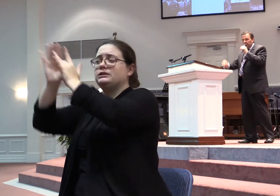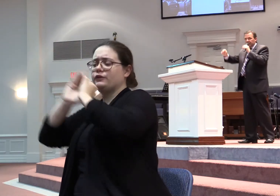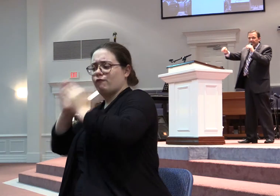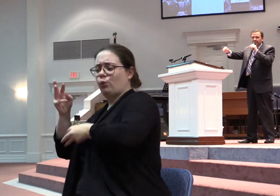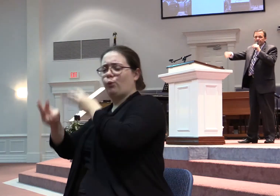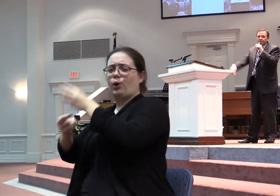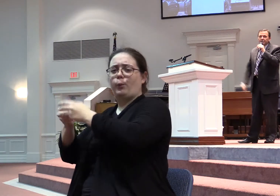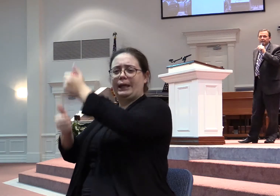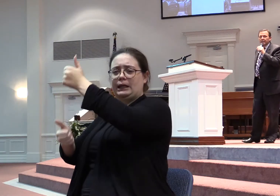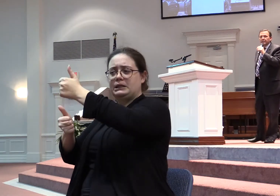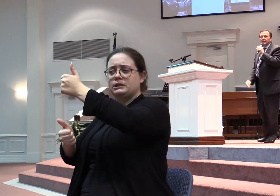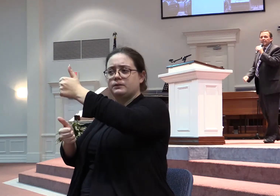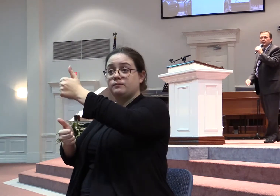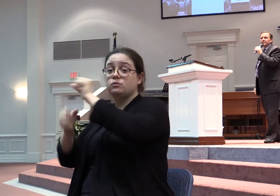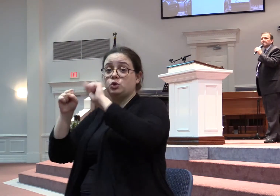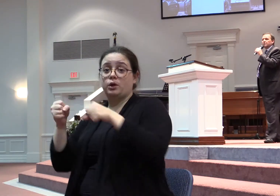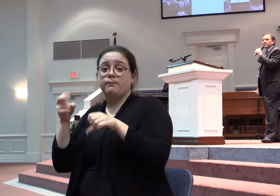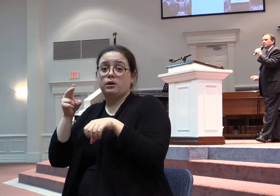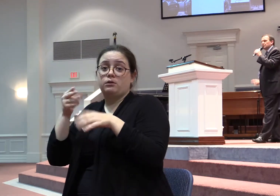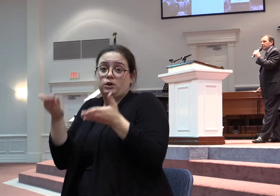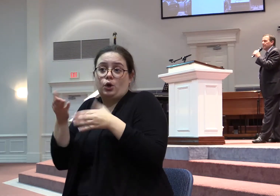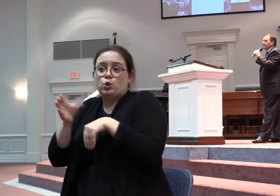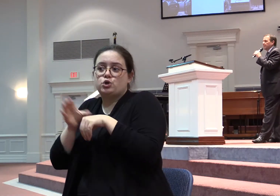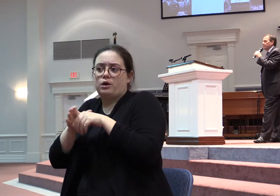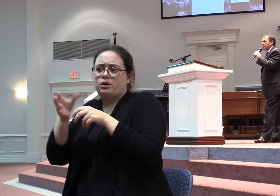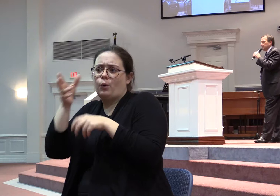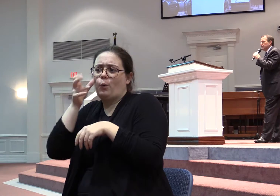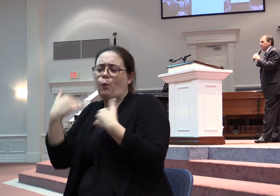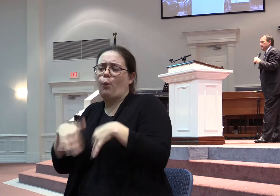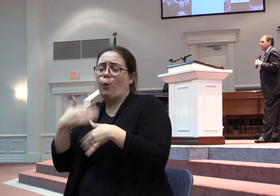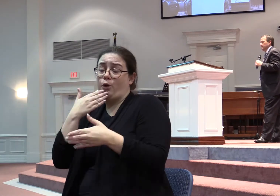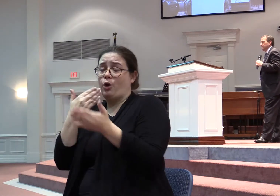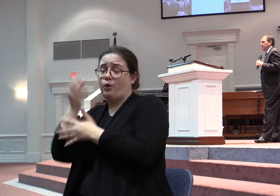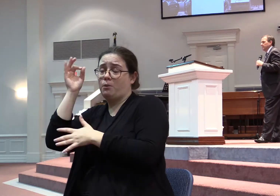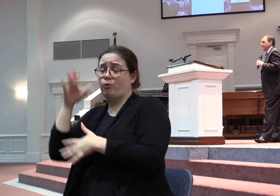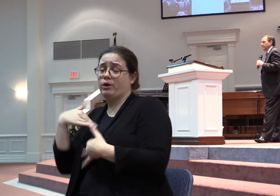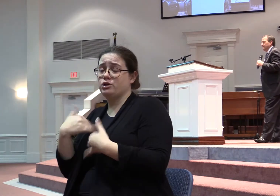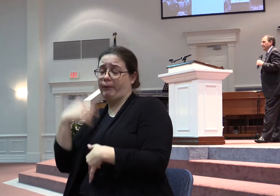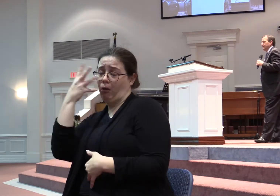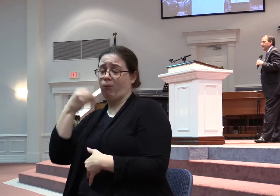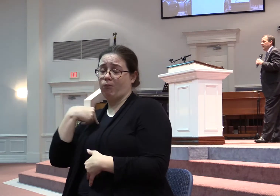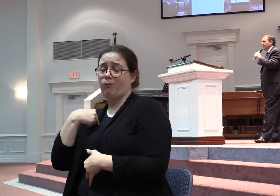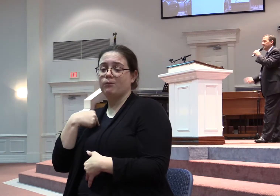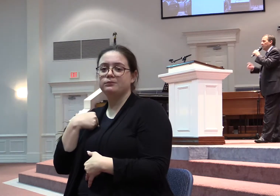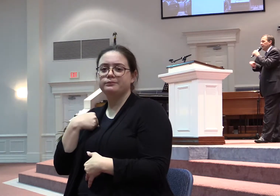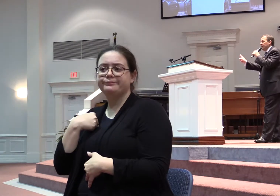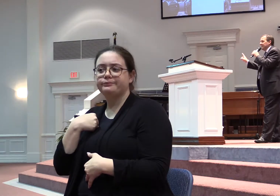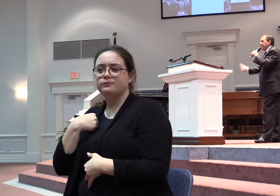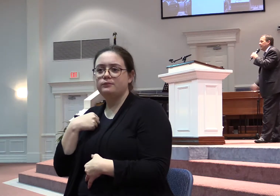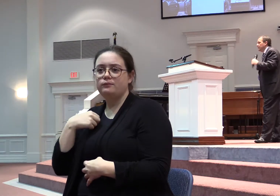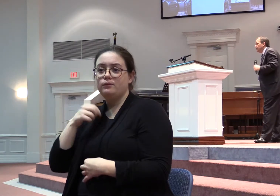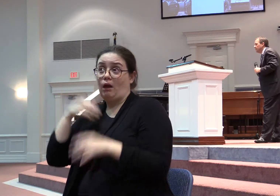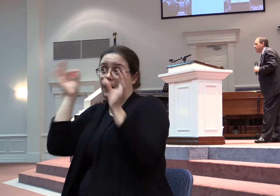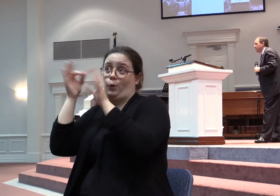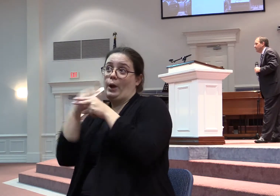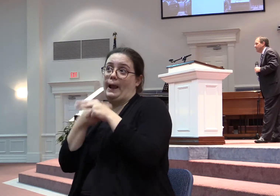Because you can be sitting in a church tonight listening to an extremely good-looking preacher preach. Okay, now. And doesn't know anybody's